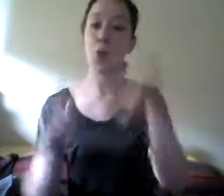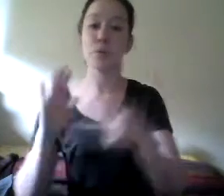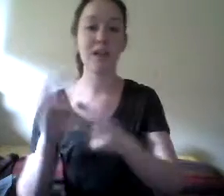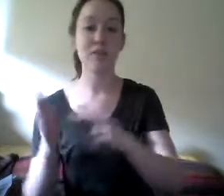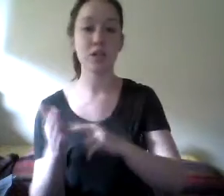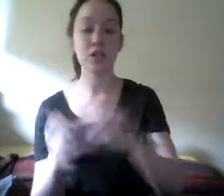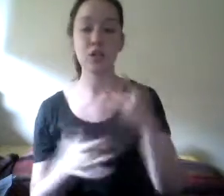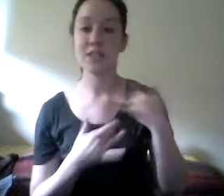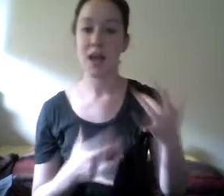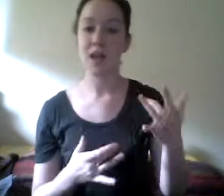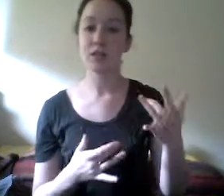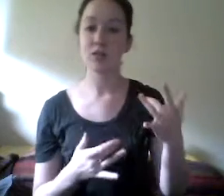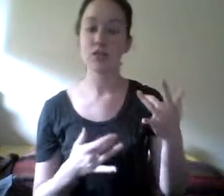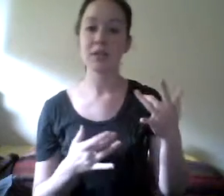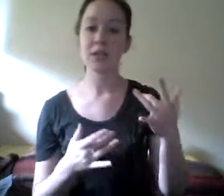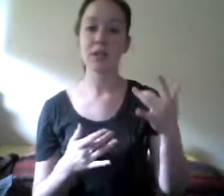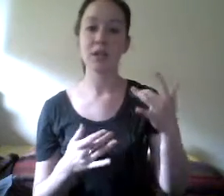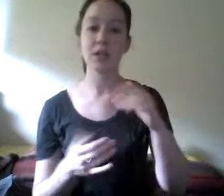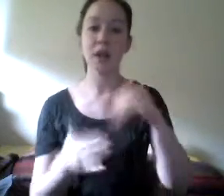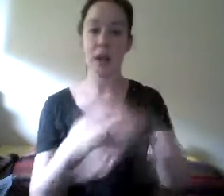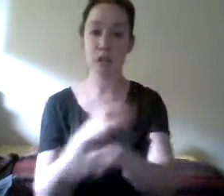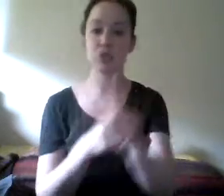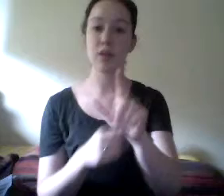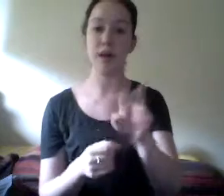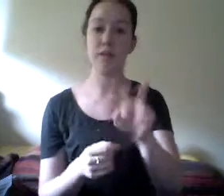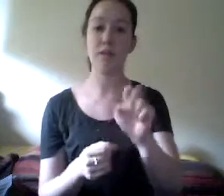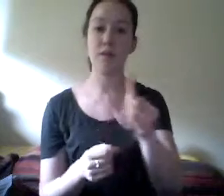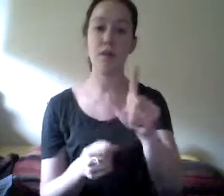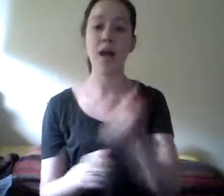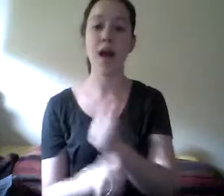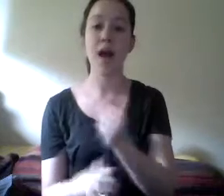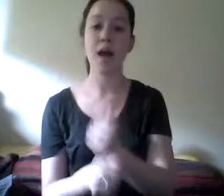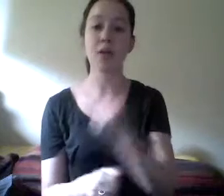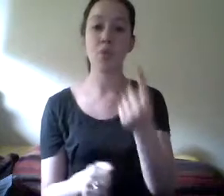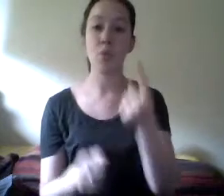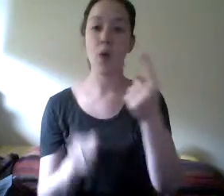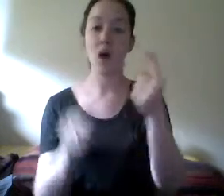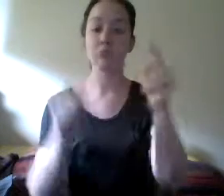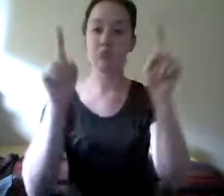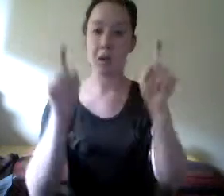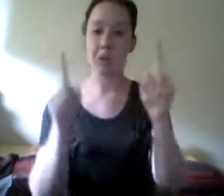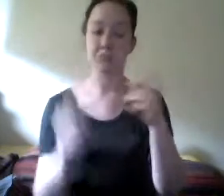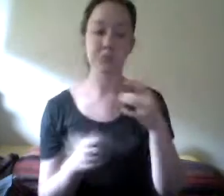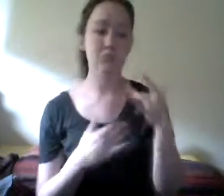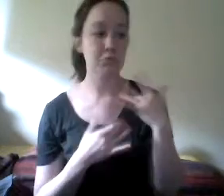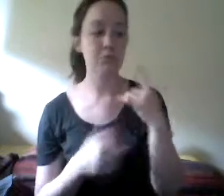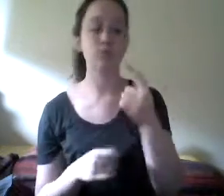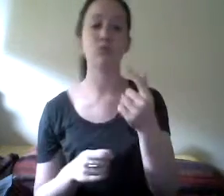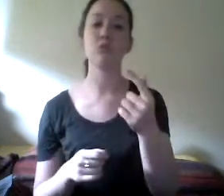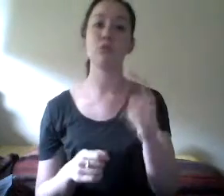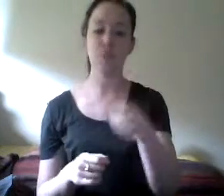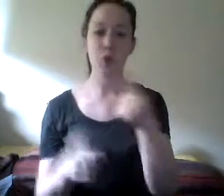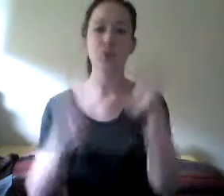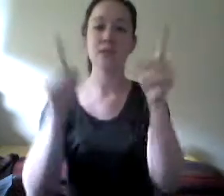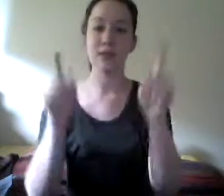usually in your entry-level Algebra 1 class tests, usually your first tests. And we're going to be talking about different types